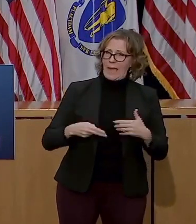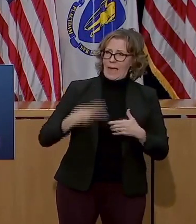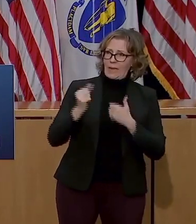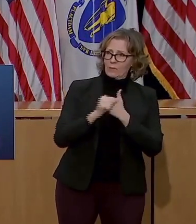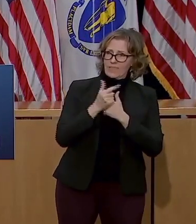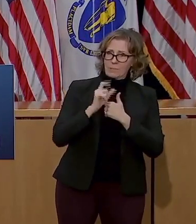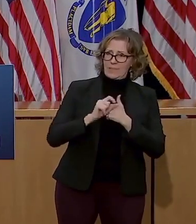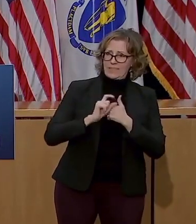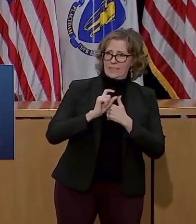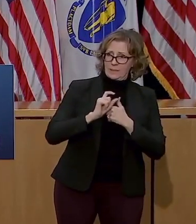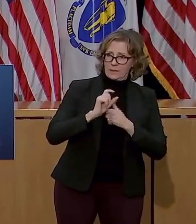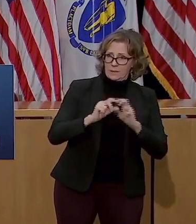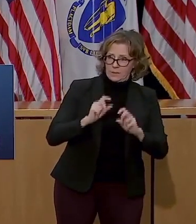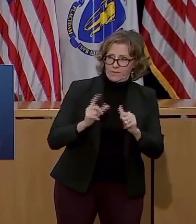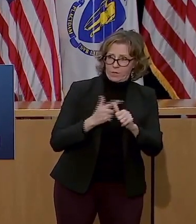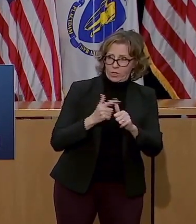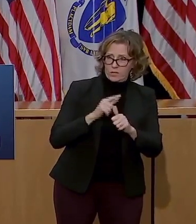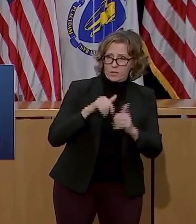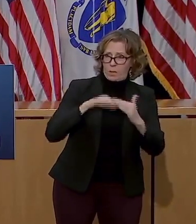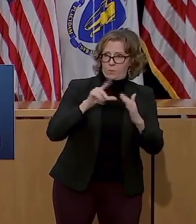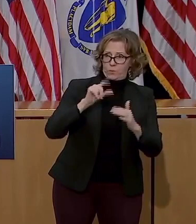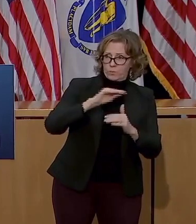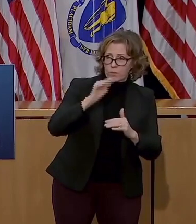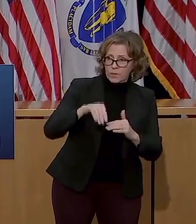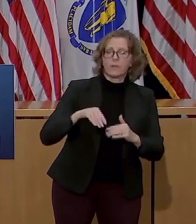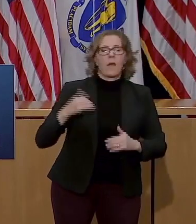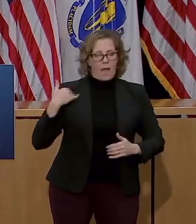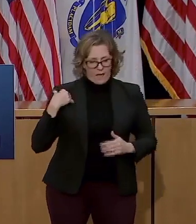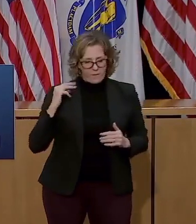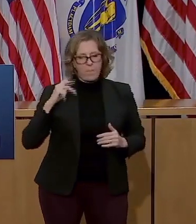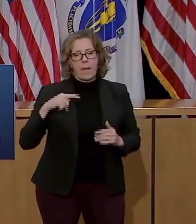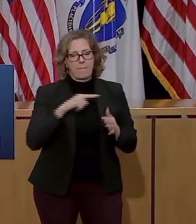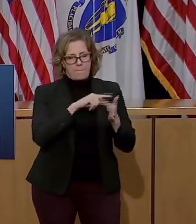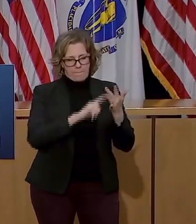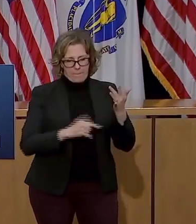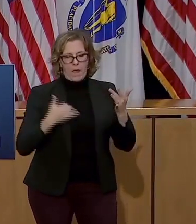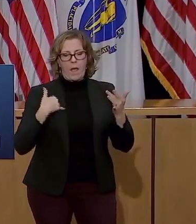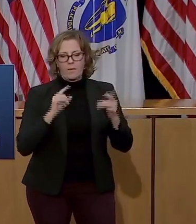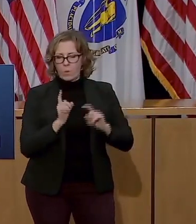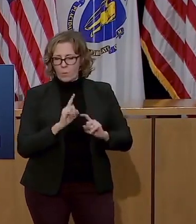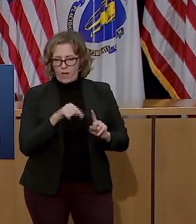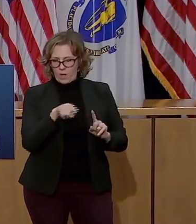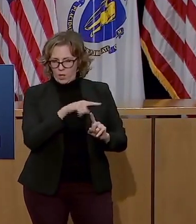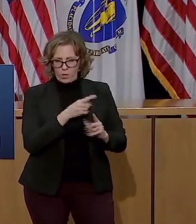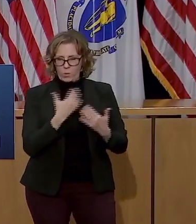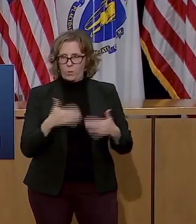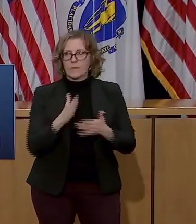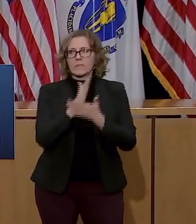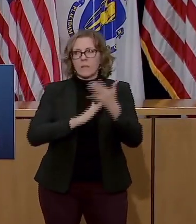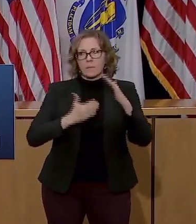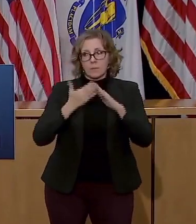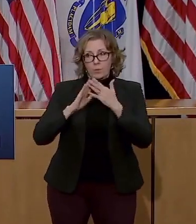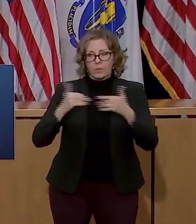we have that's that shows which communities have been most disproportionately